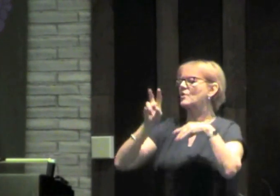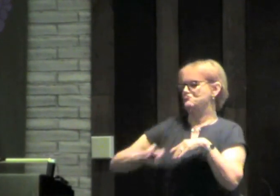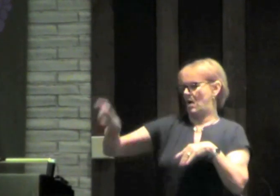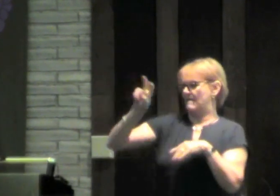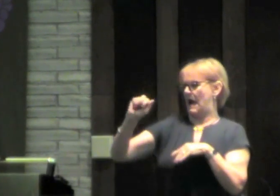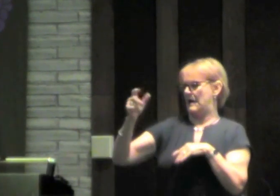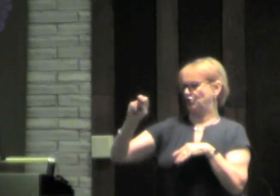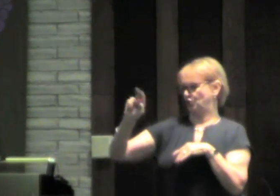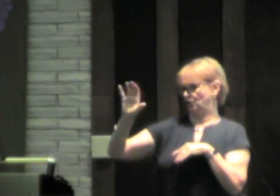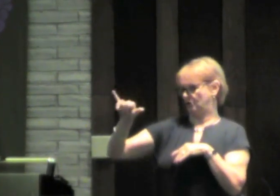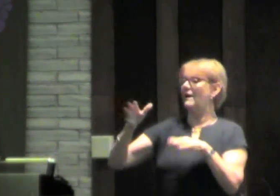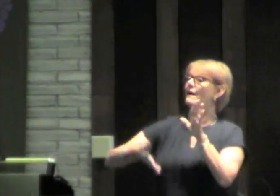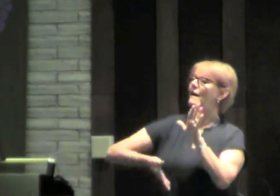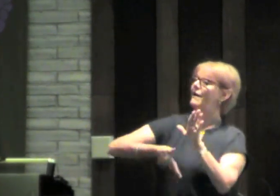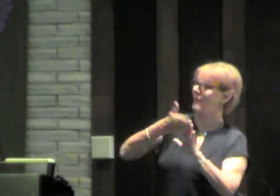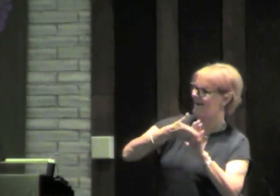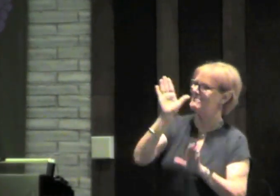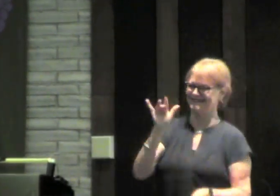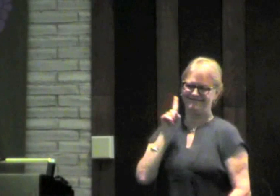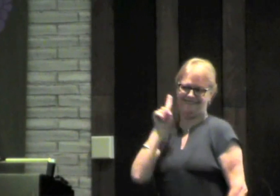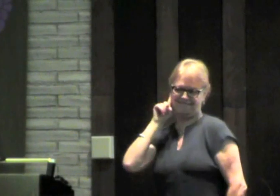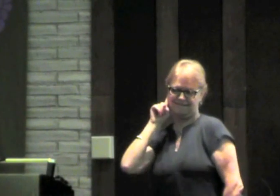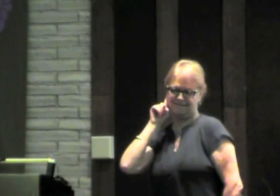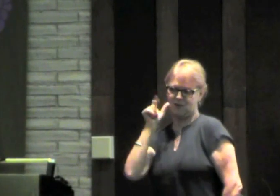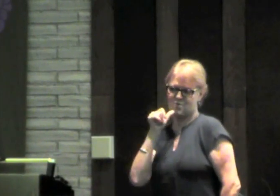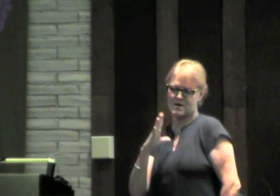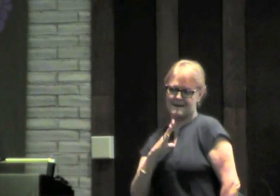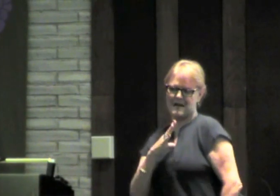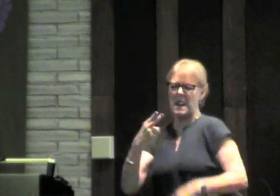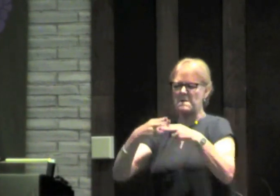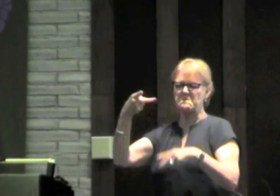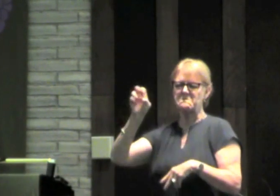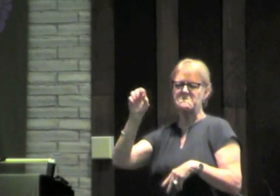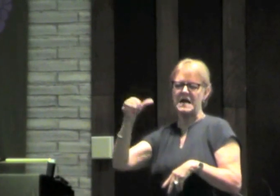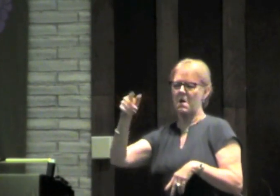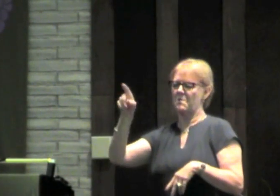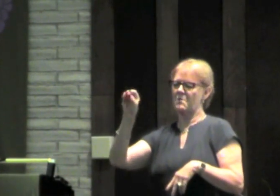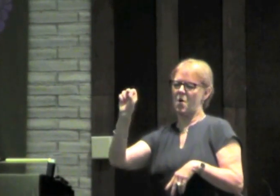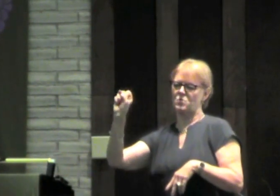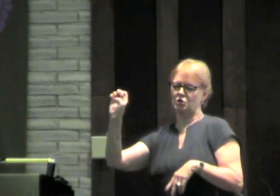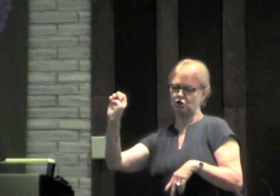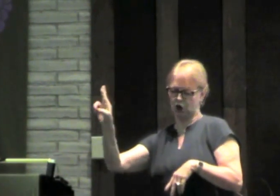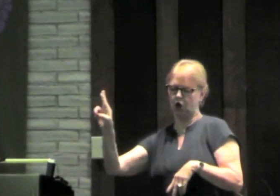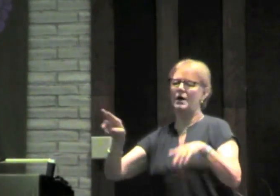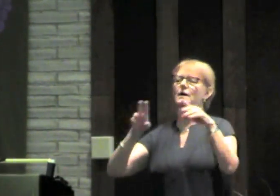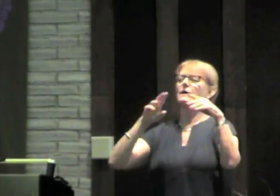got a hold of a travel agency that was run by a deaf woman. Her name's Peggy